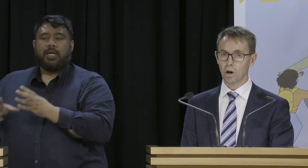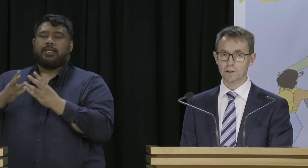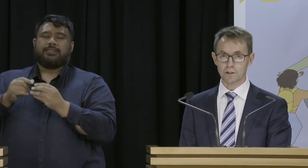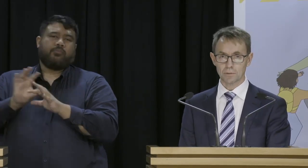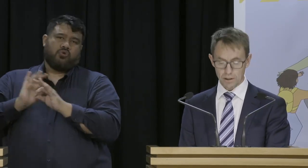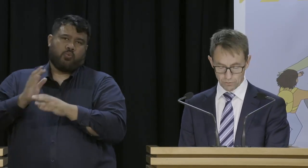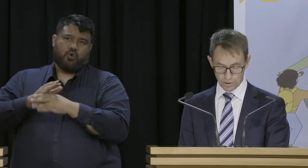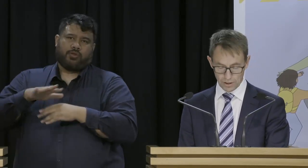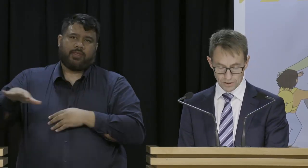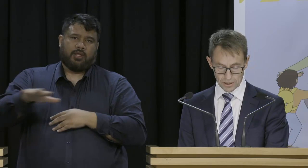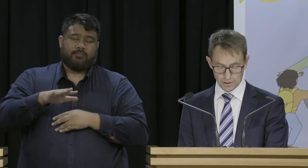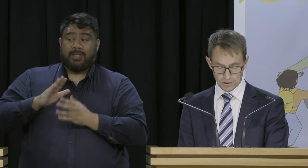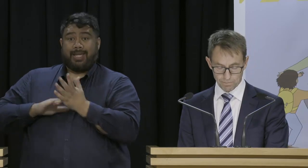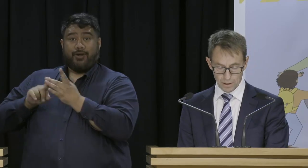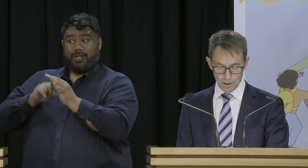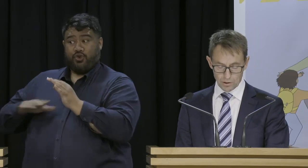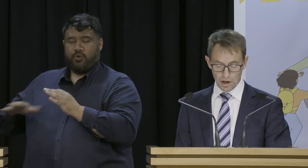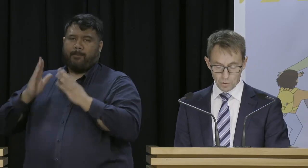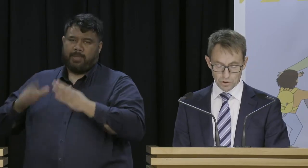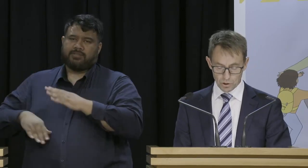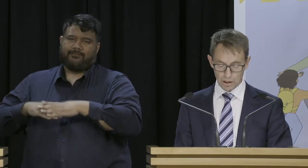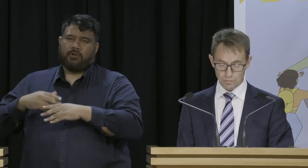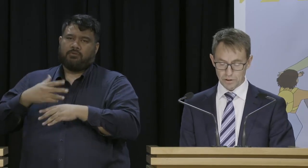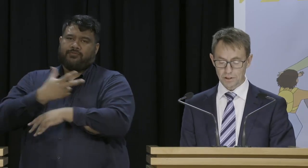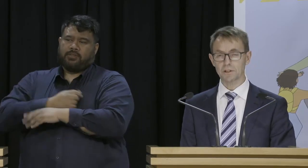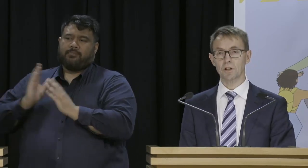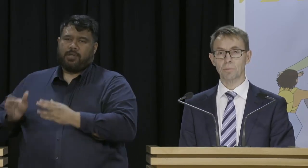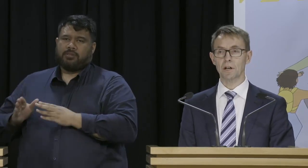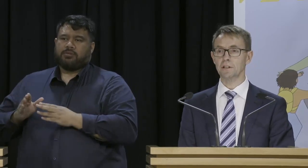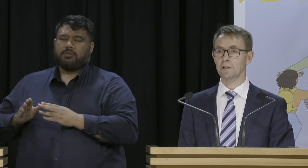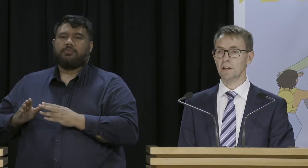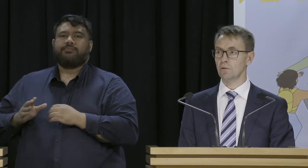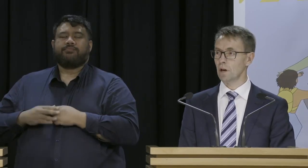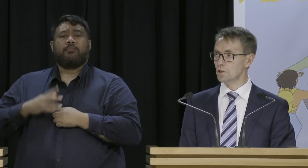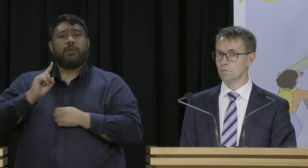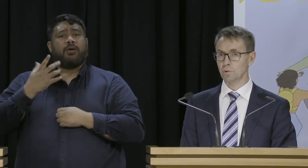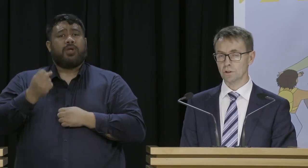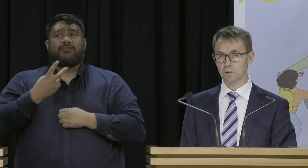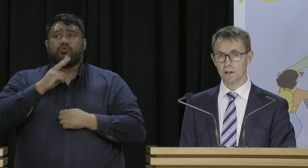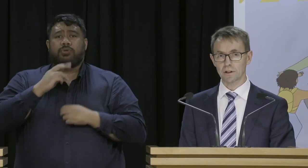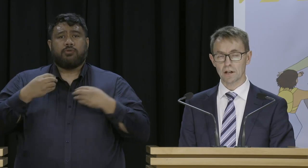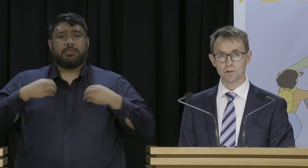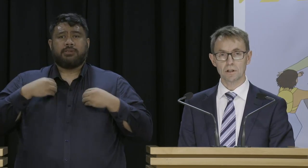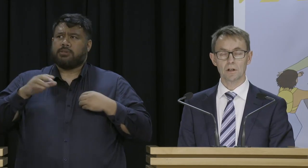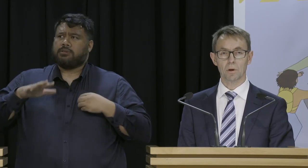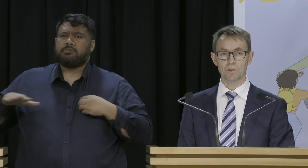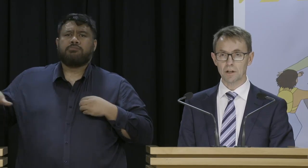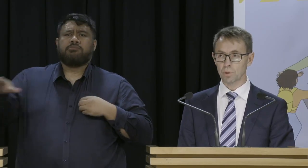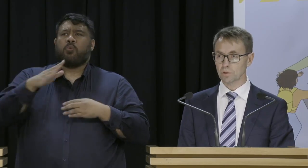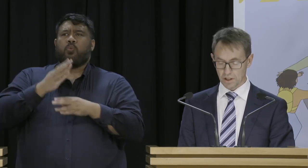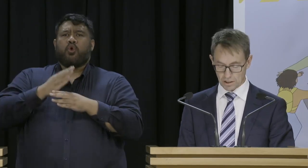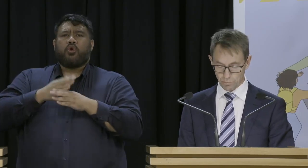is required to be fully vaccinated. There are more than 200 businesses operating at a range of borders around the country,